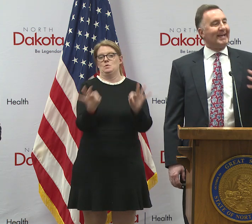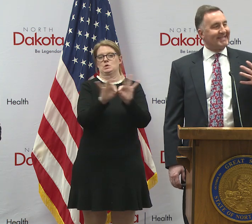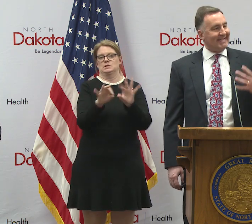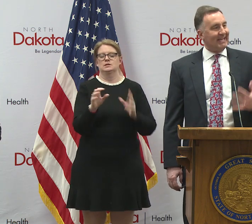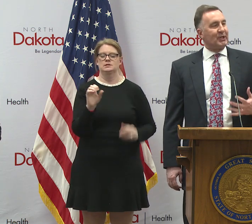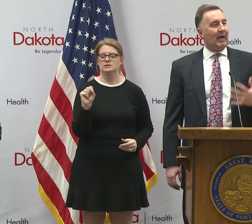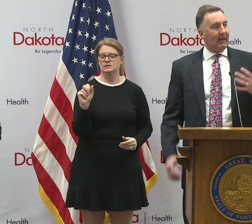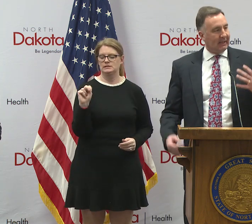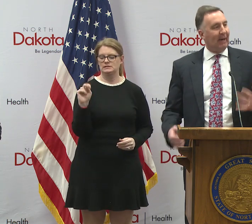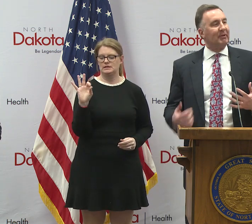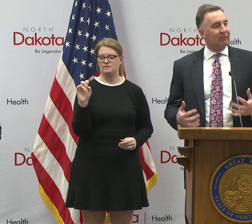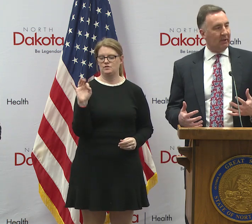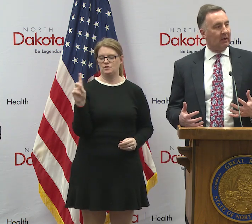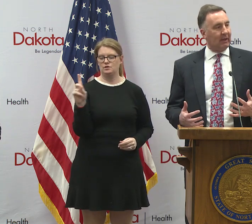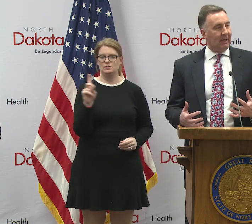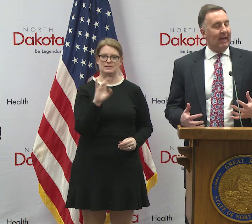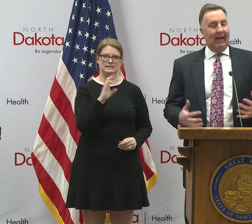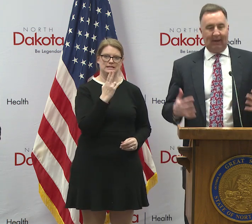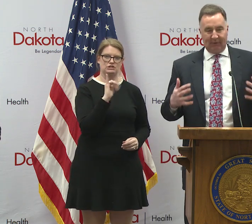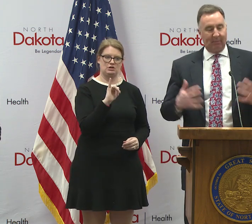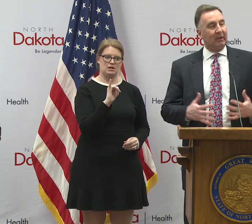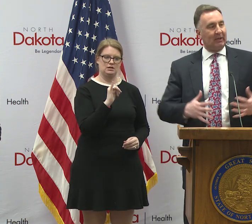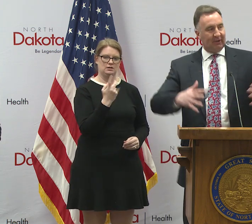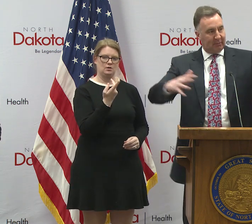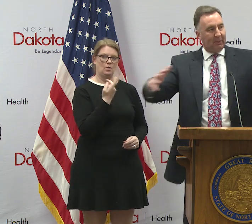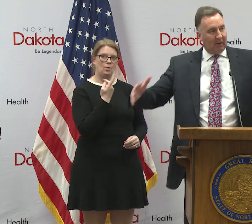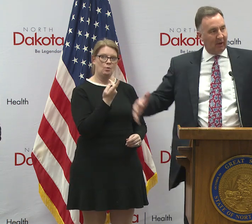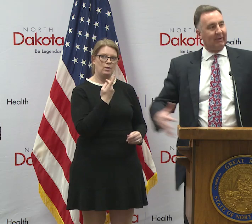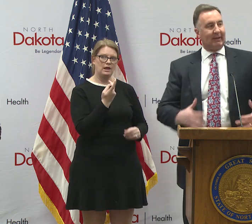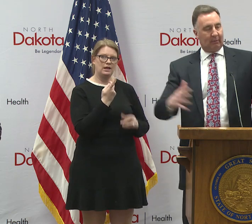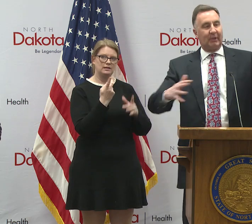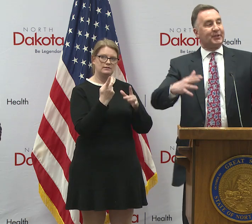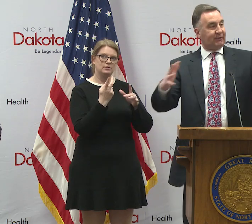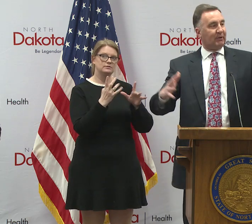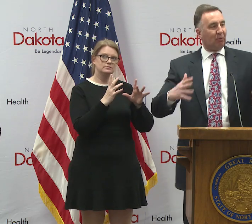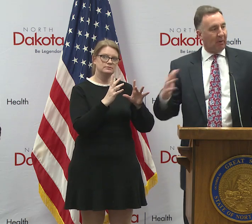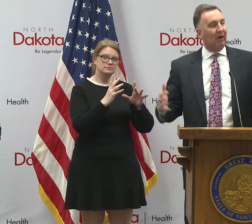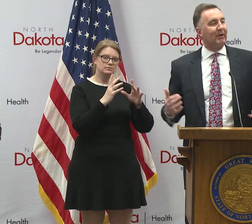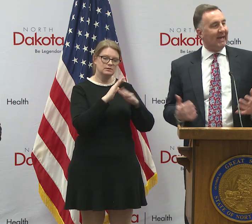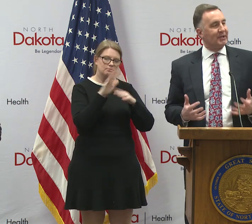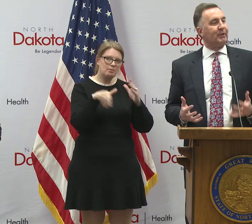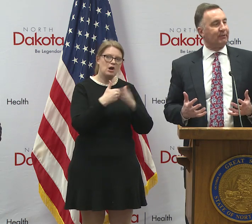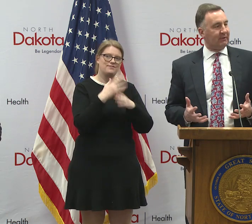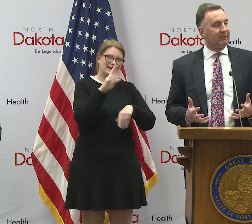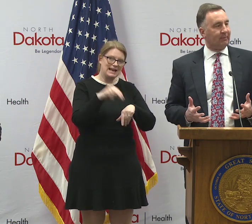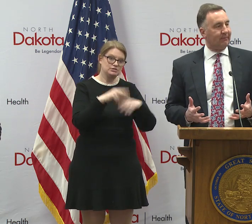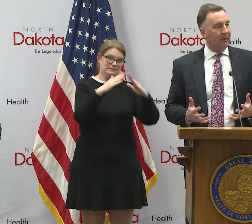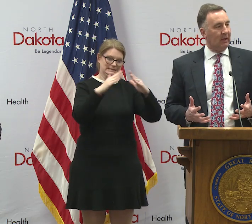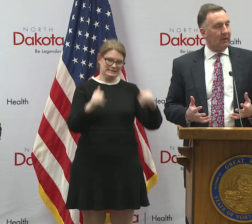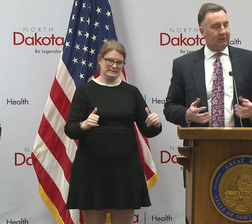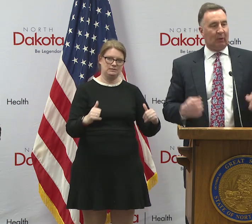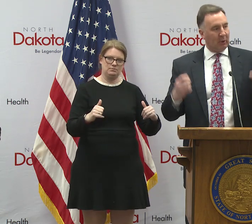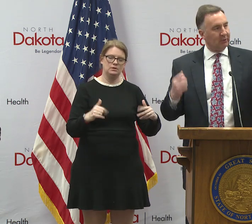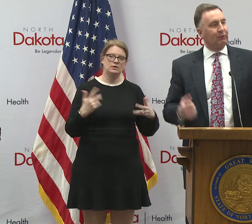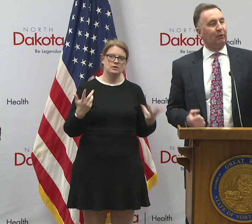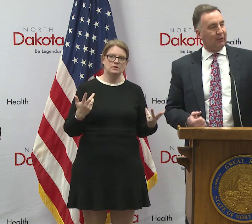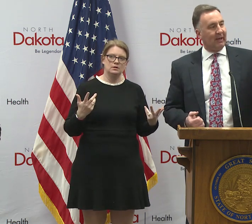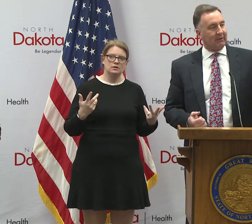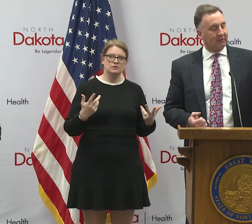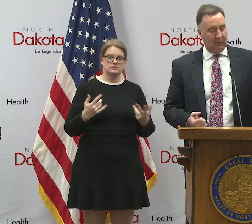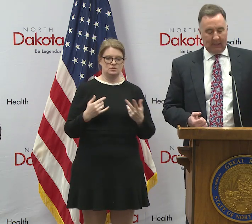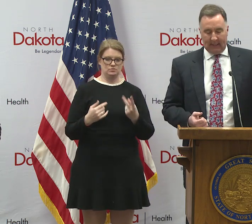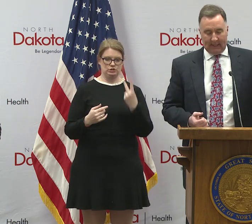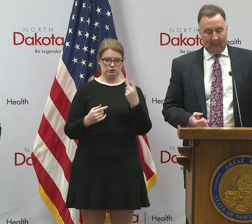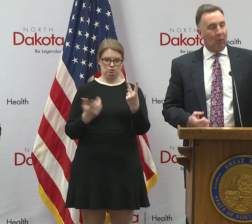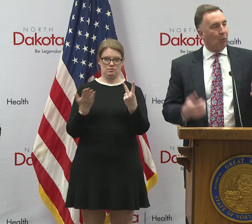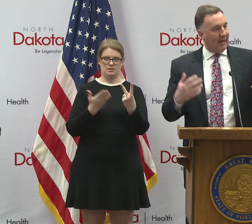Sanford and CHI Common Spirit have the ability, as being part of a system. We're part of a national system, so that we will do two